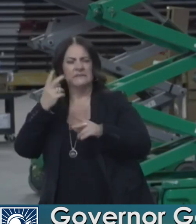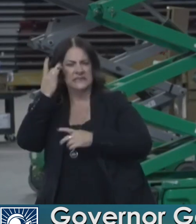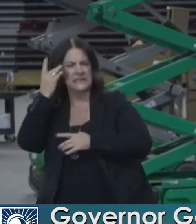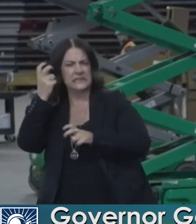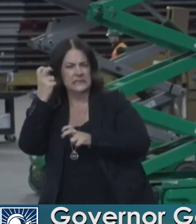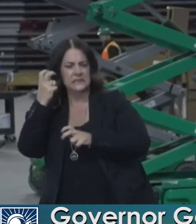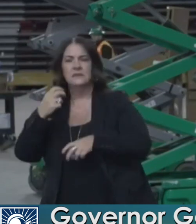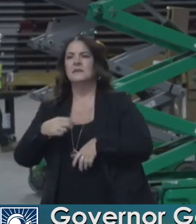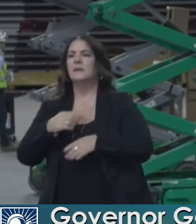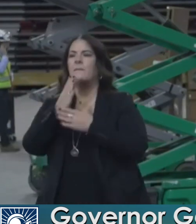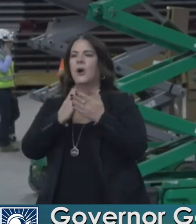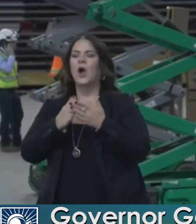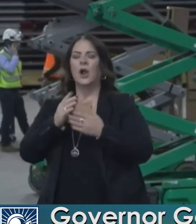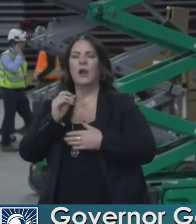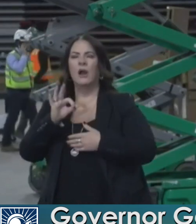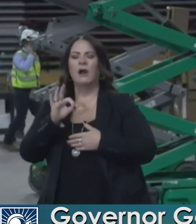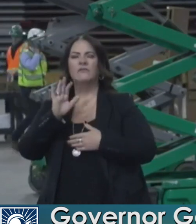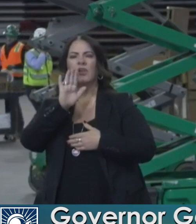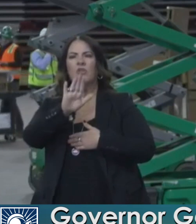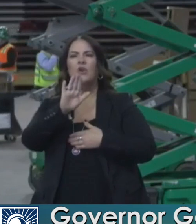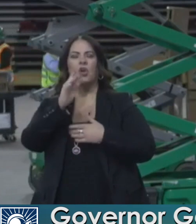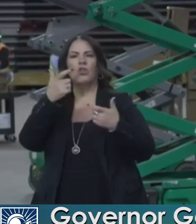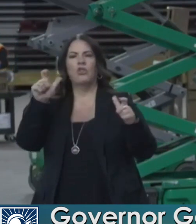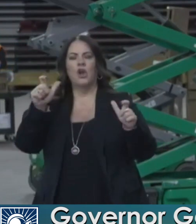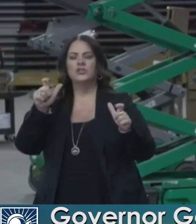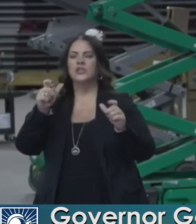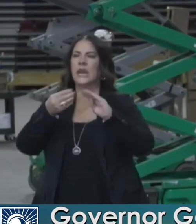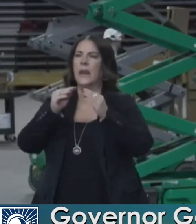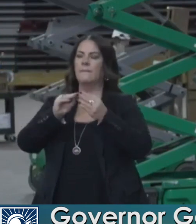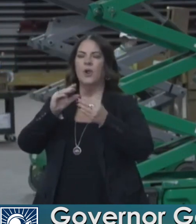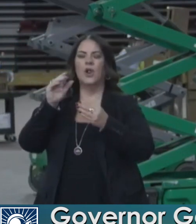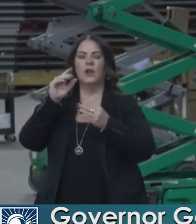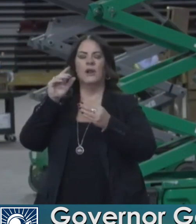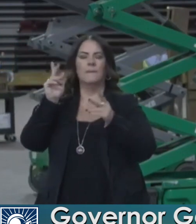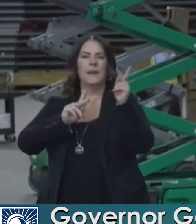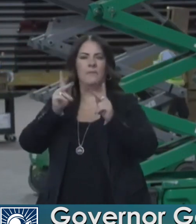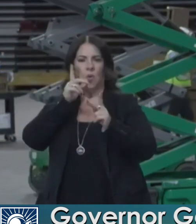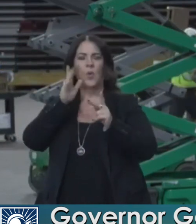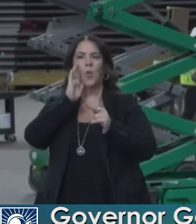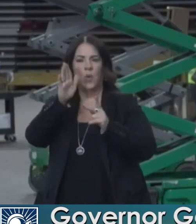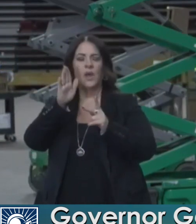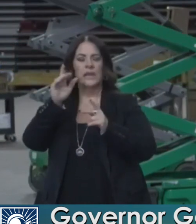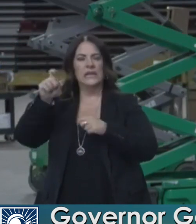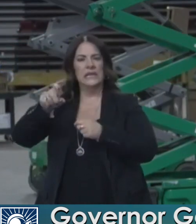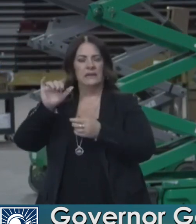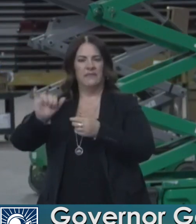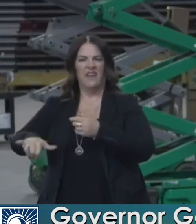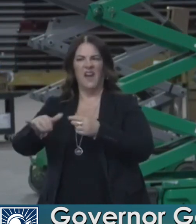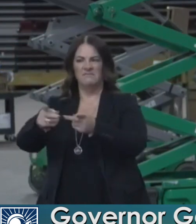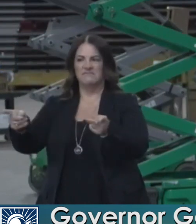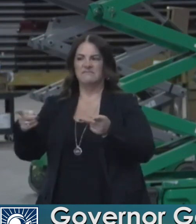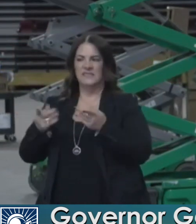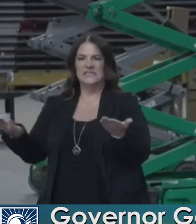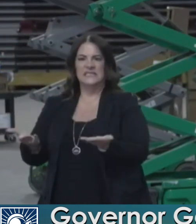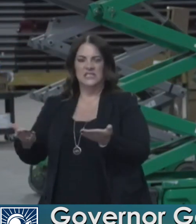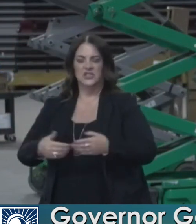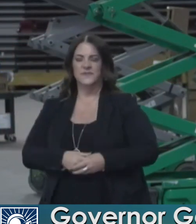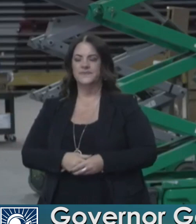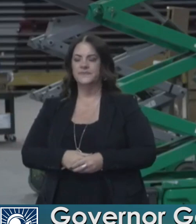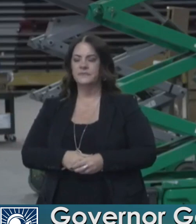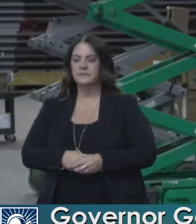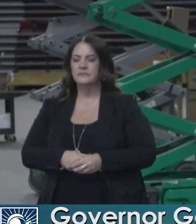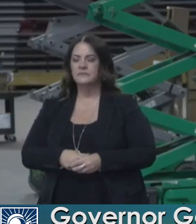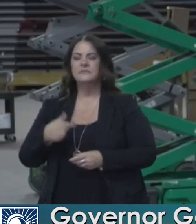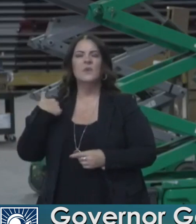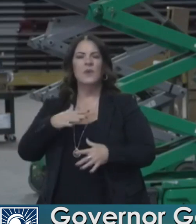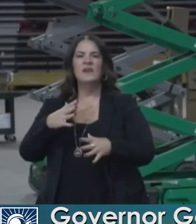hospital system as part of their larger surge. This is one of a dozen plus sites that the state of California has already